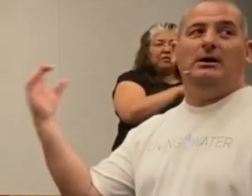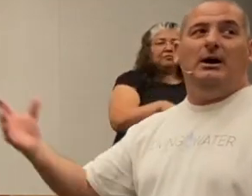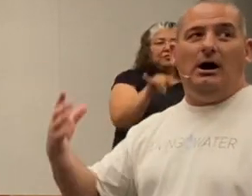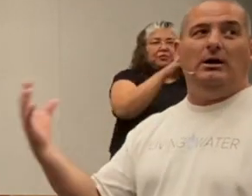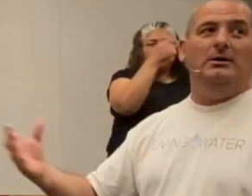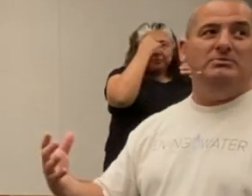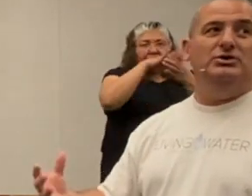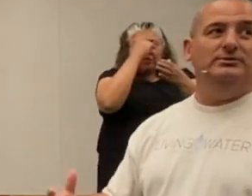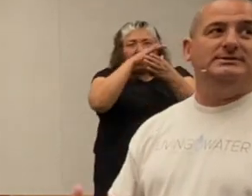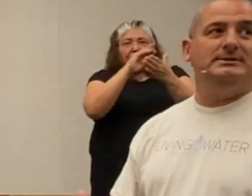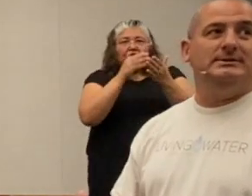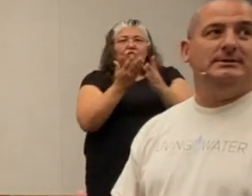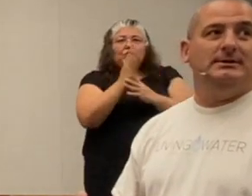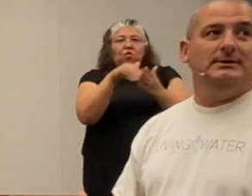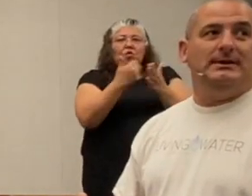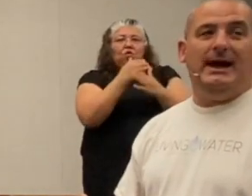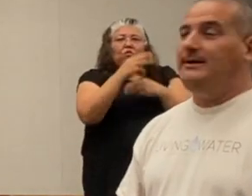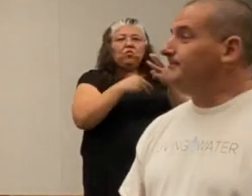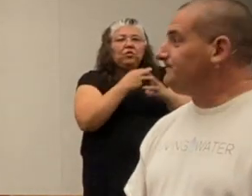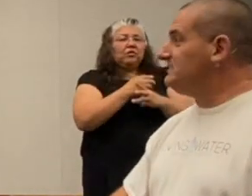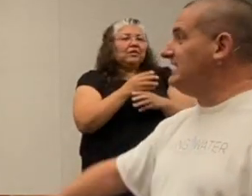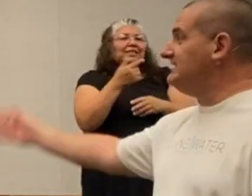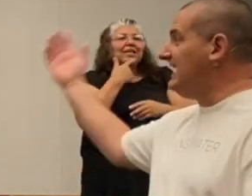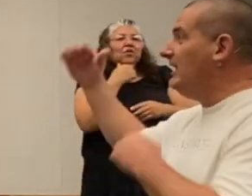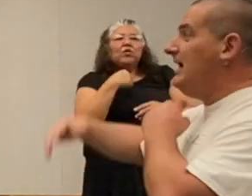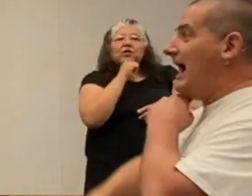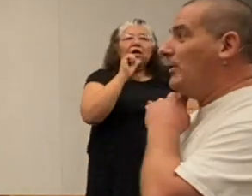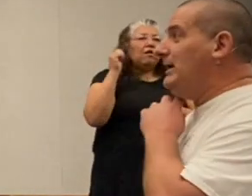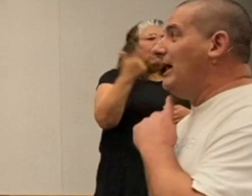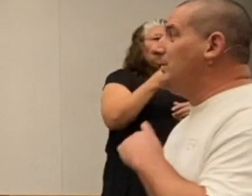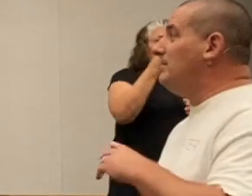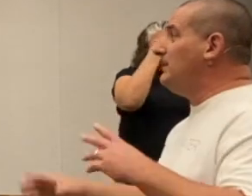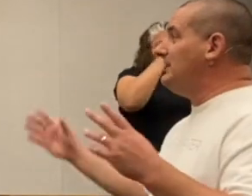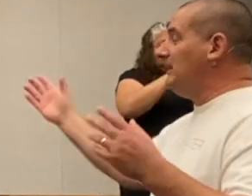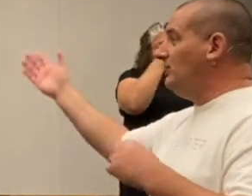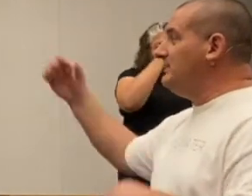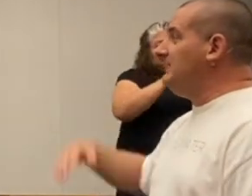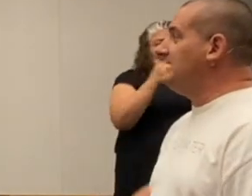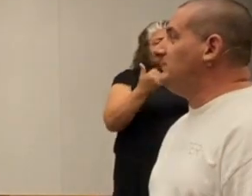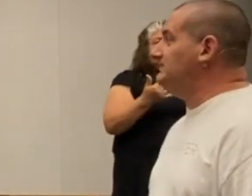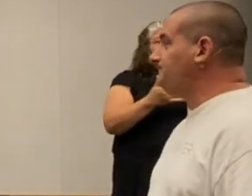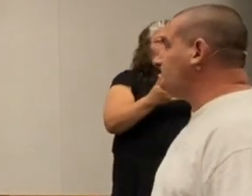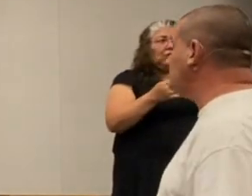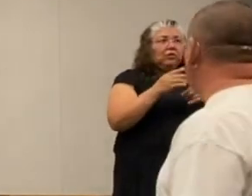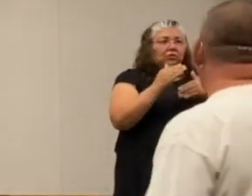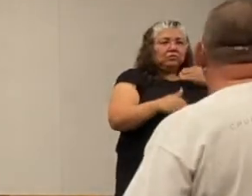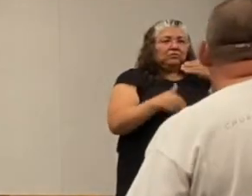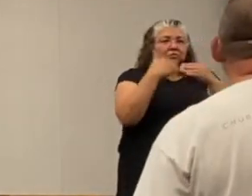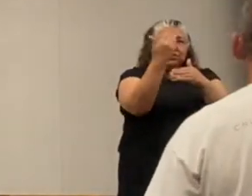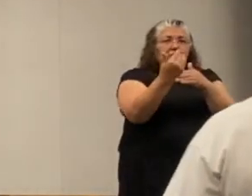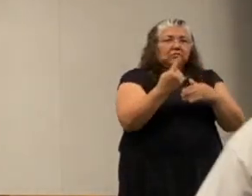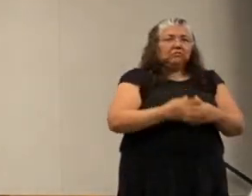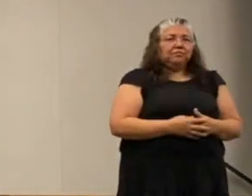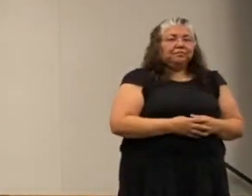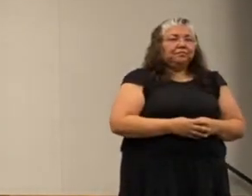not all immune. Okay? Check this out. How are we going to break it up? Go to the next one.